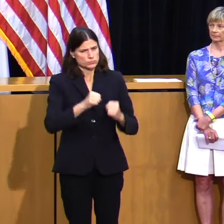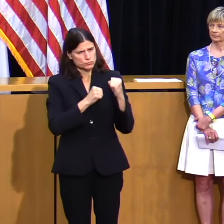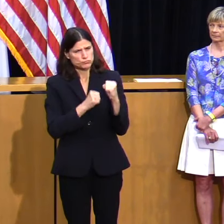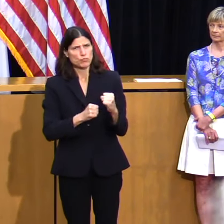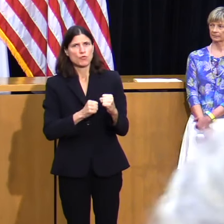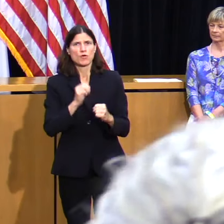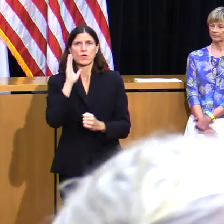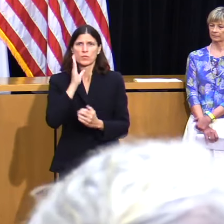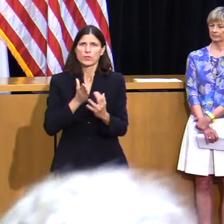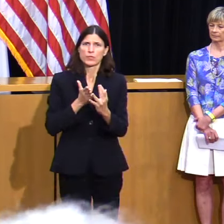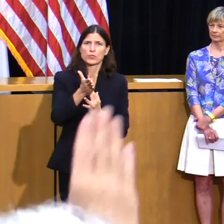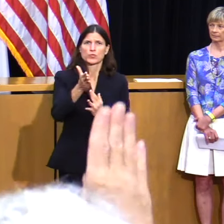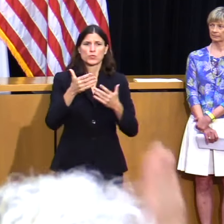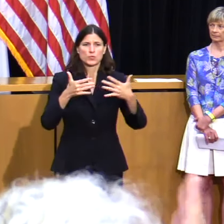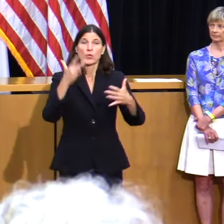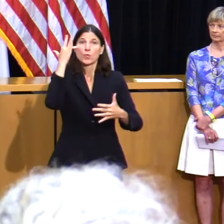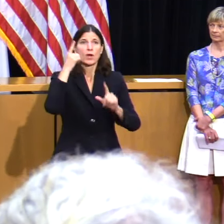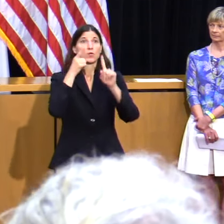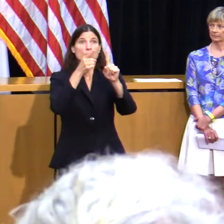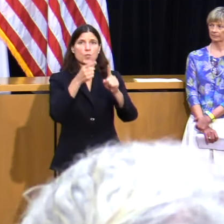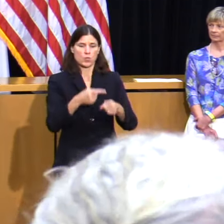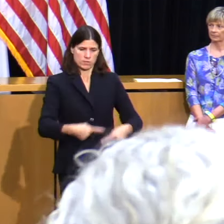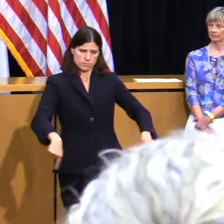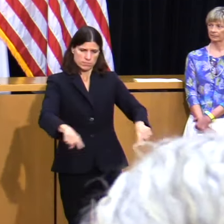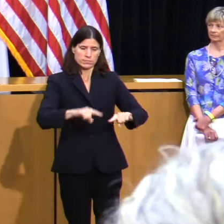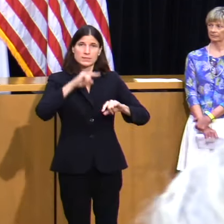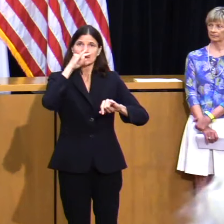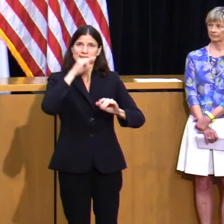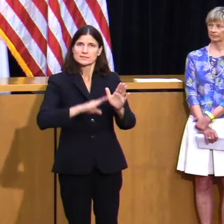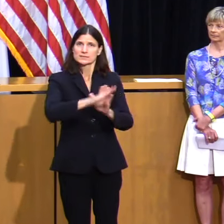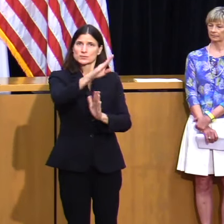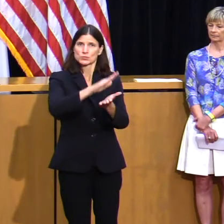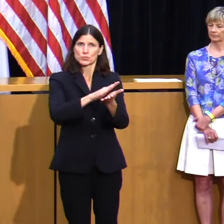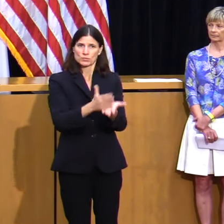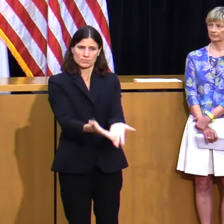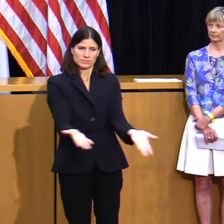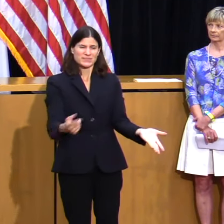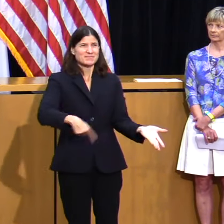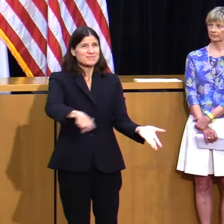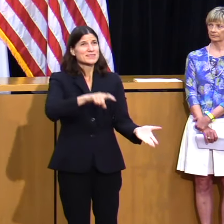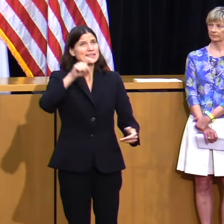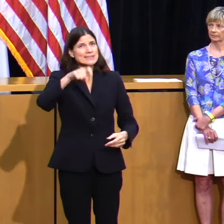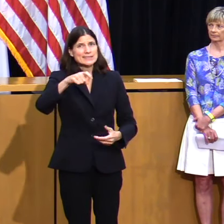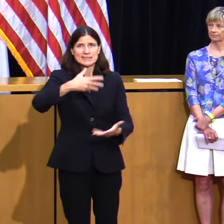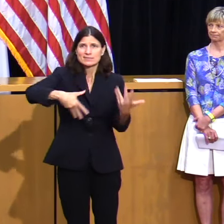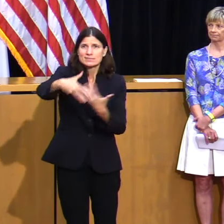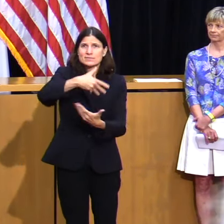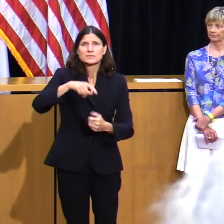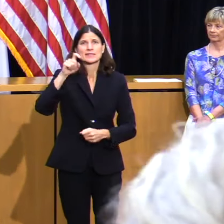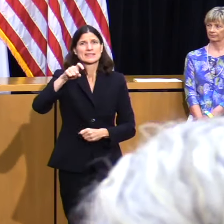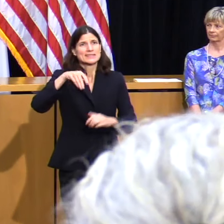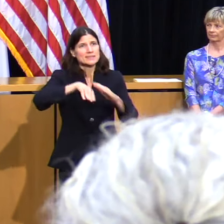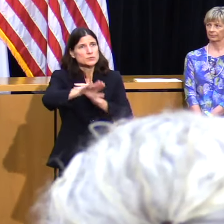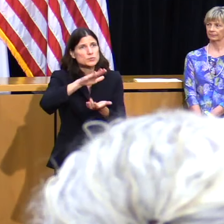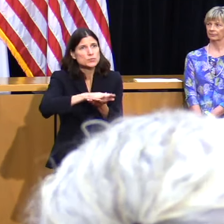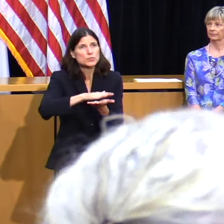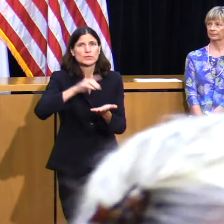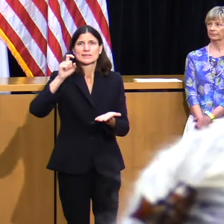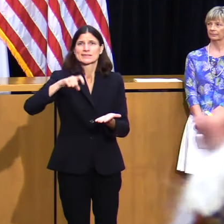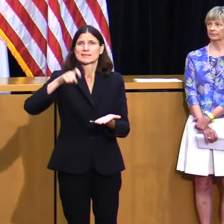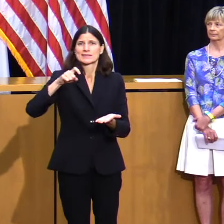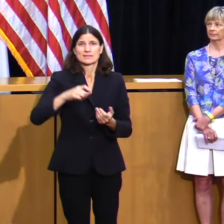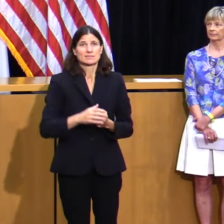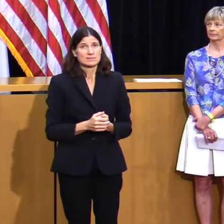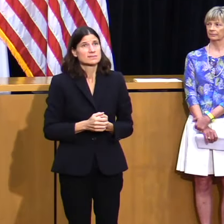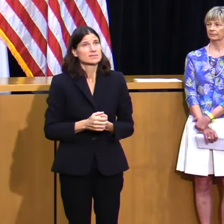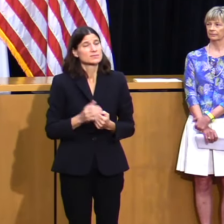to thrive. By working together and putting the needs of the children first, the adults can do their jobs and help kids get the education that